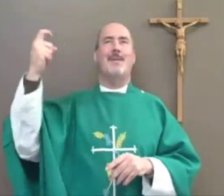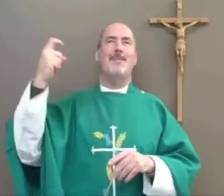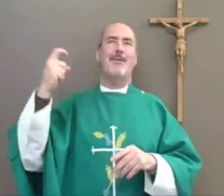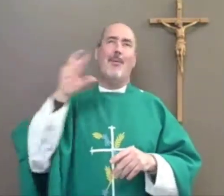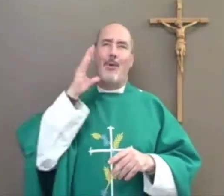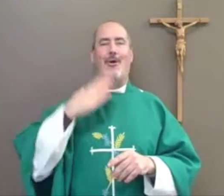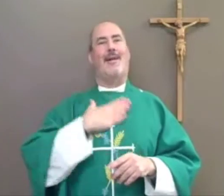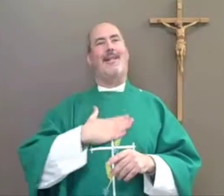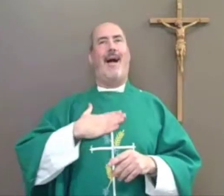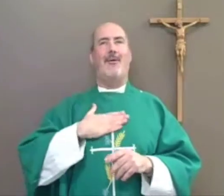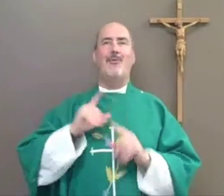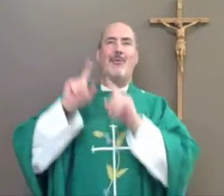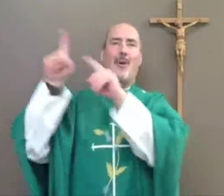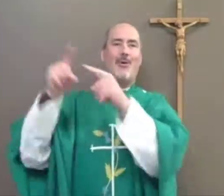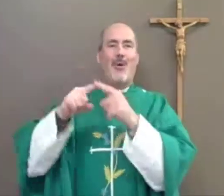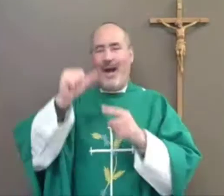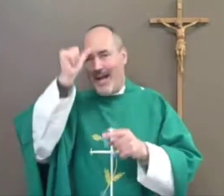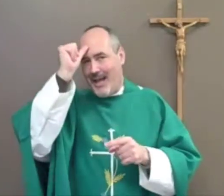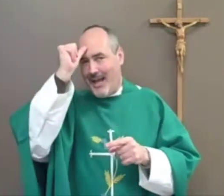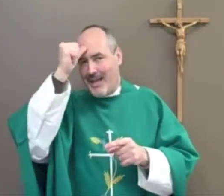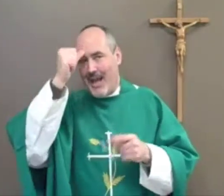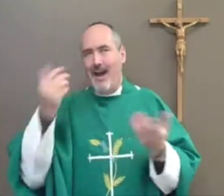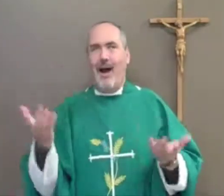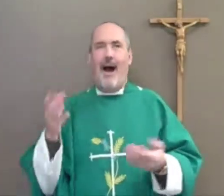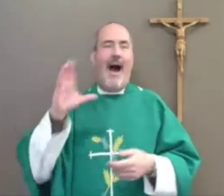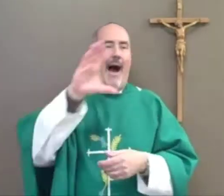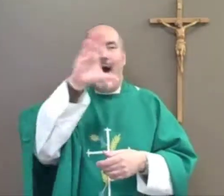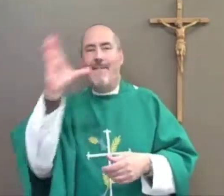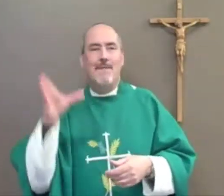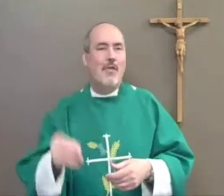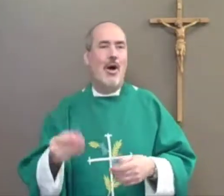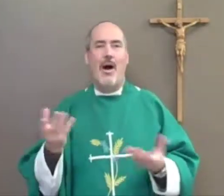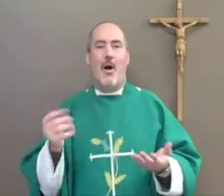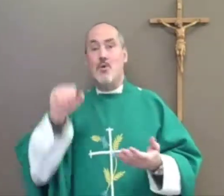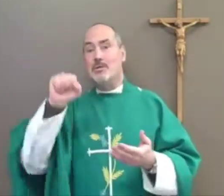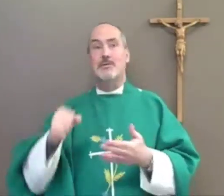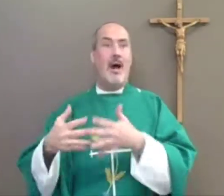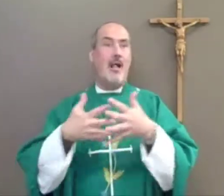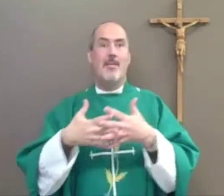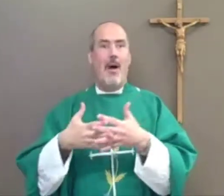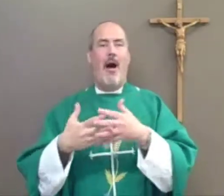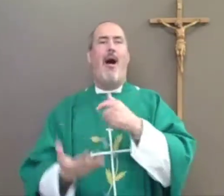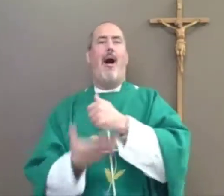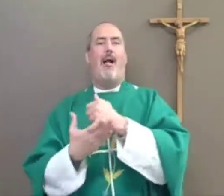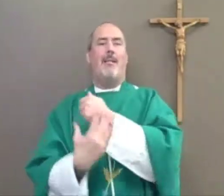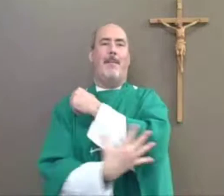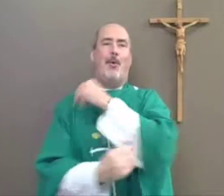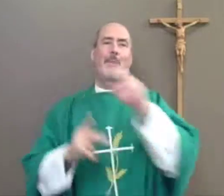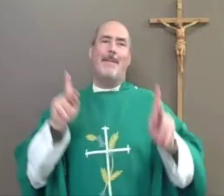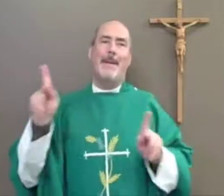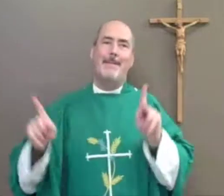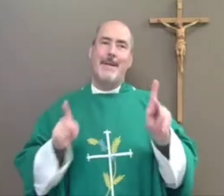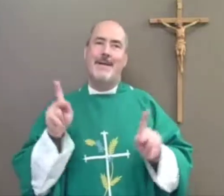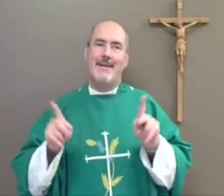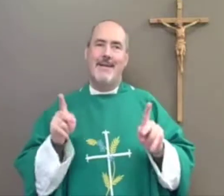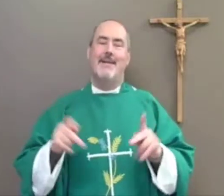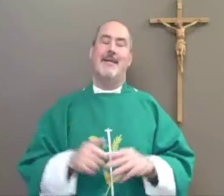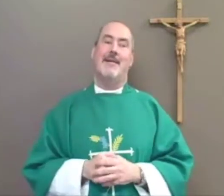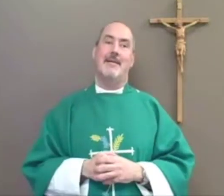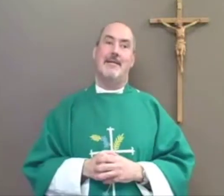many people tell me that they have visions or dreams of wanting to go to India or Africa or South America